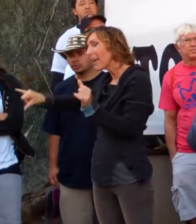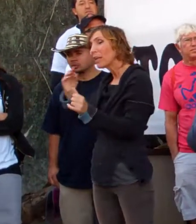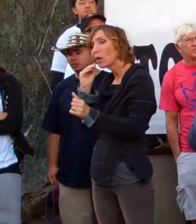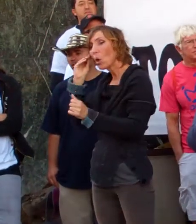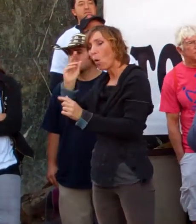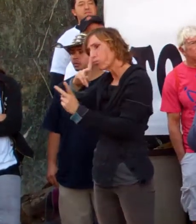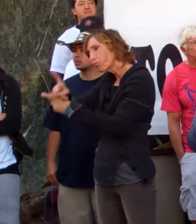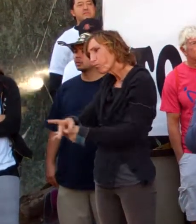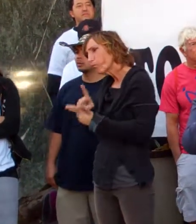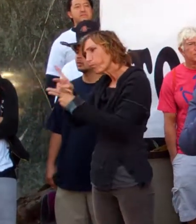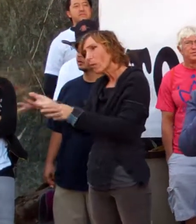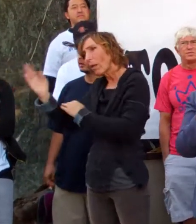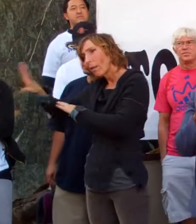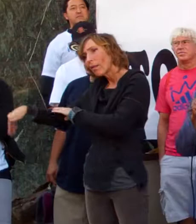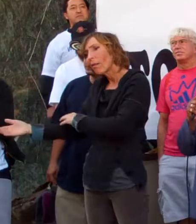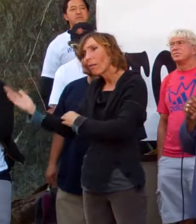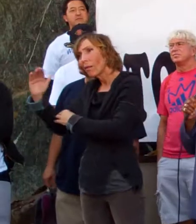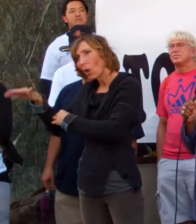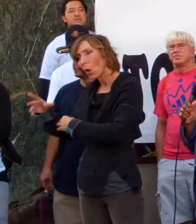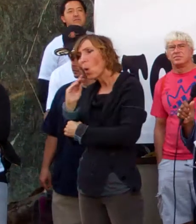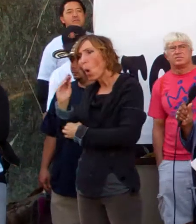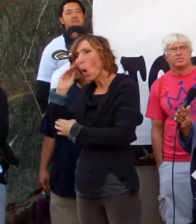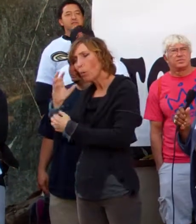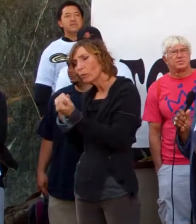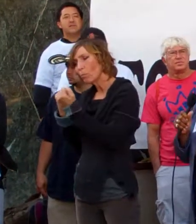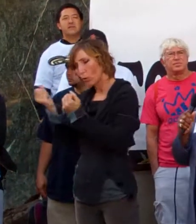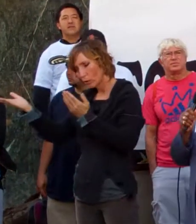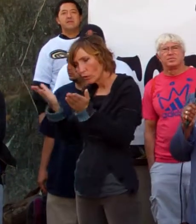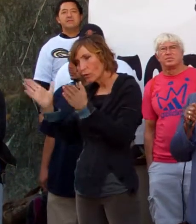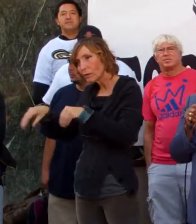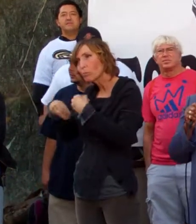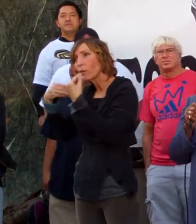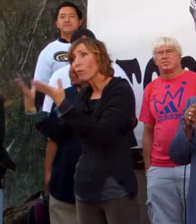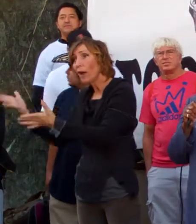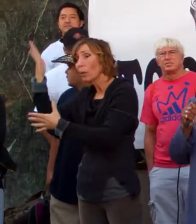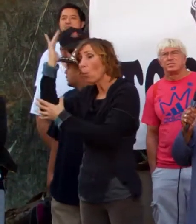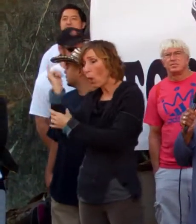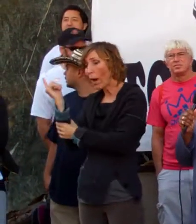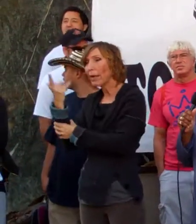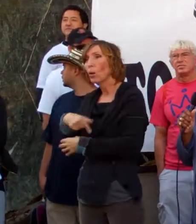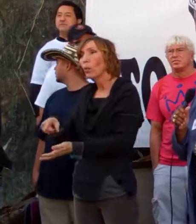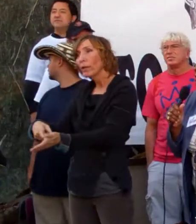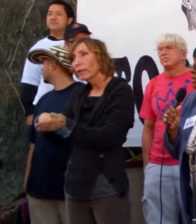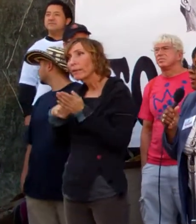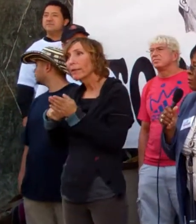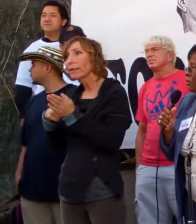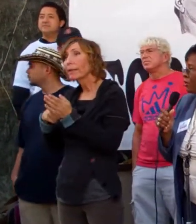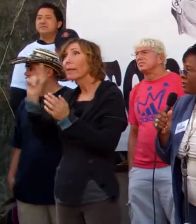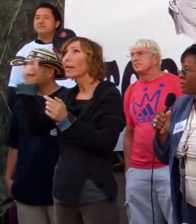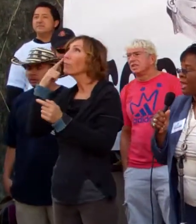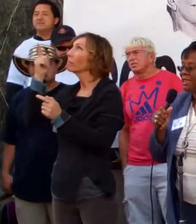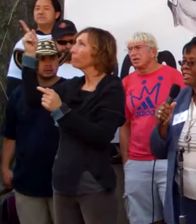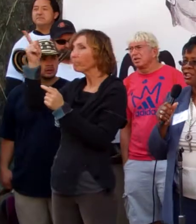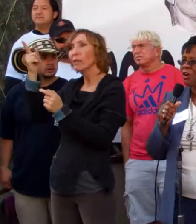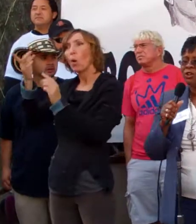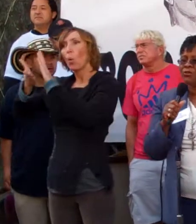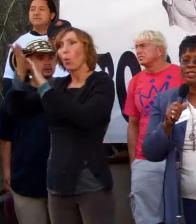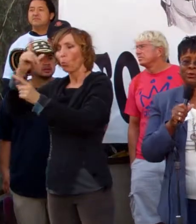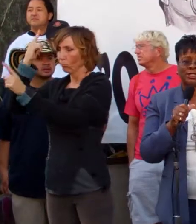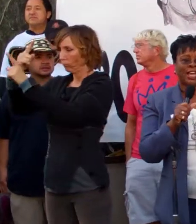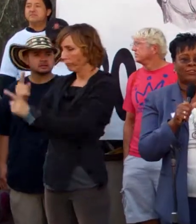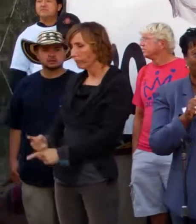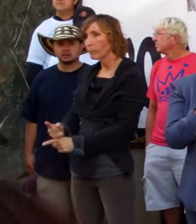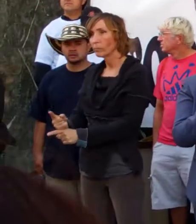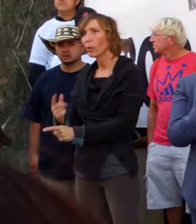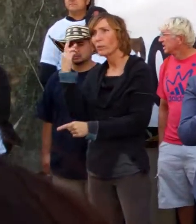relatives day in and day out and in-home supportive services because we needed a government that works. And that's the only